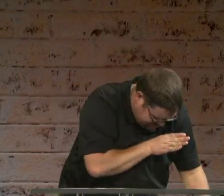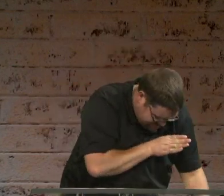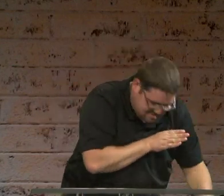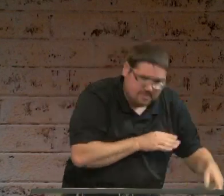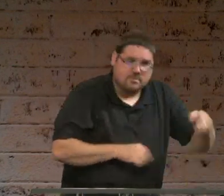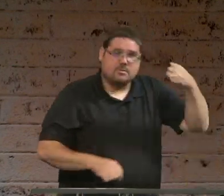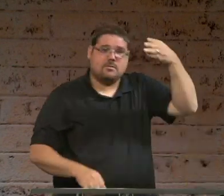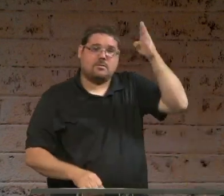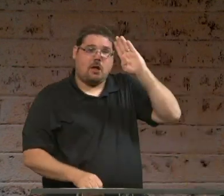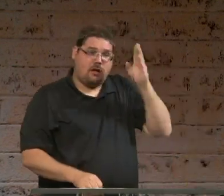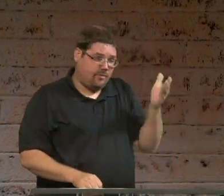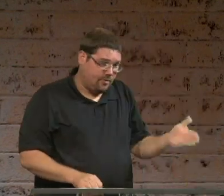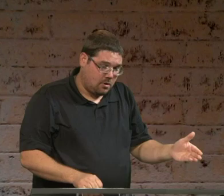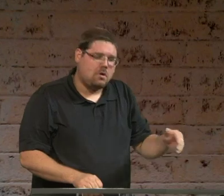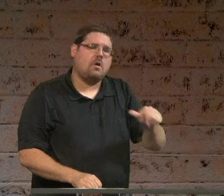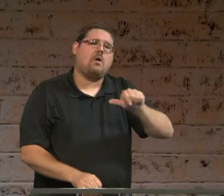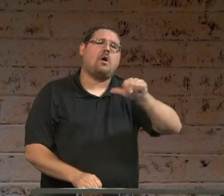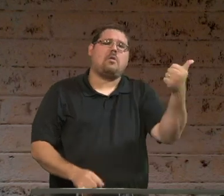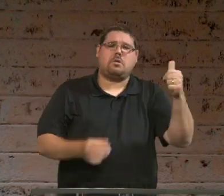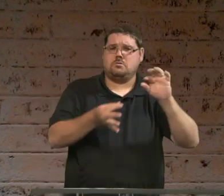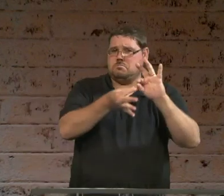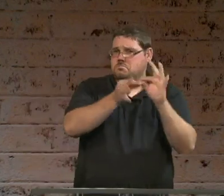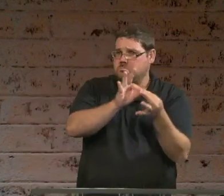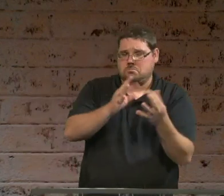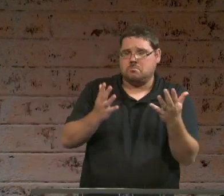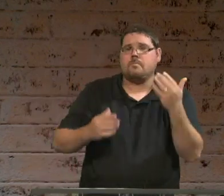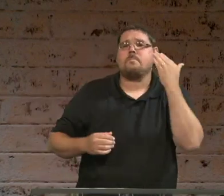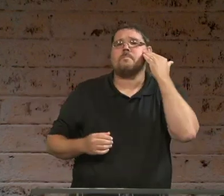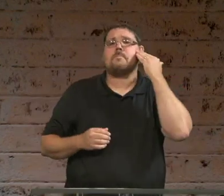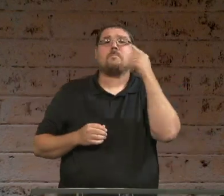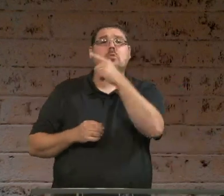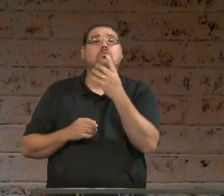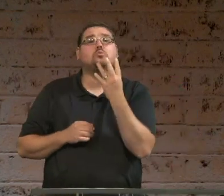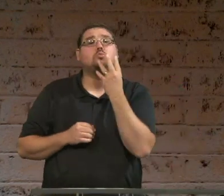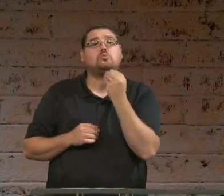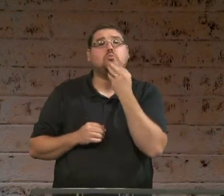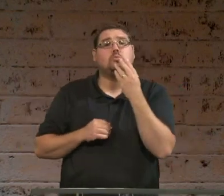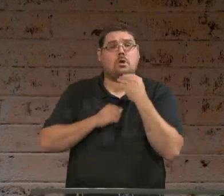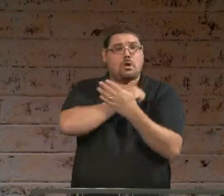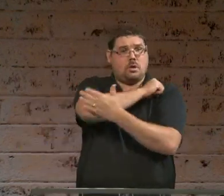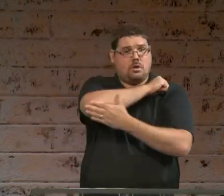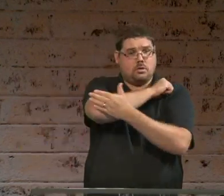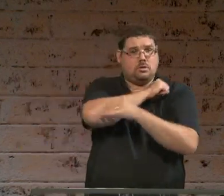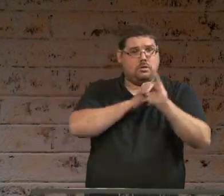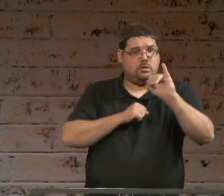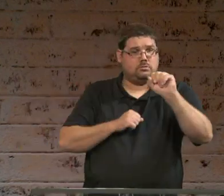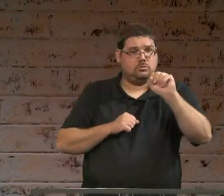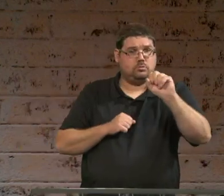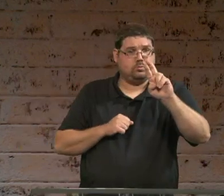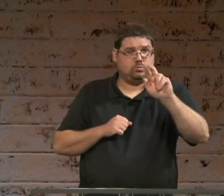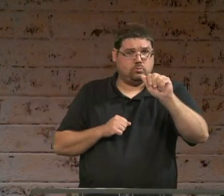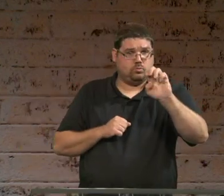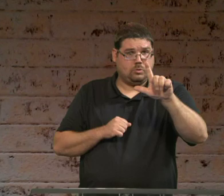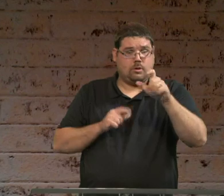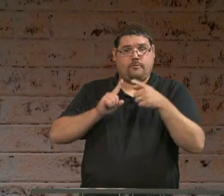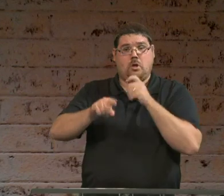So that sea is deeper than Mount Everest is high. Well, you know, in the Jewish country, in